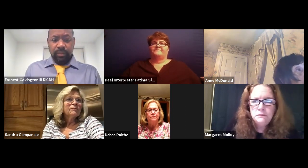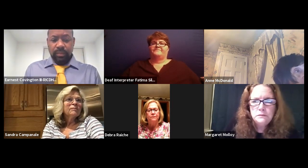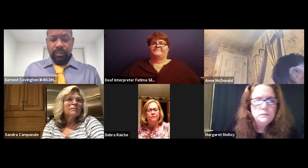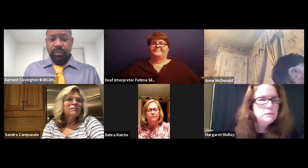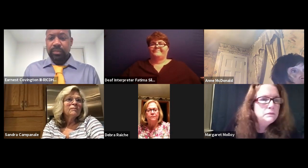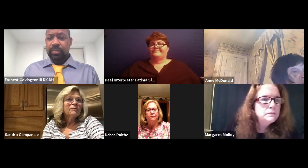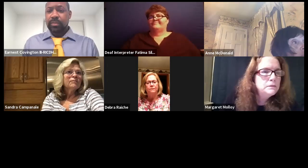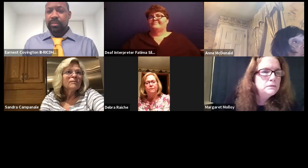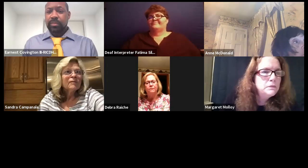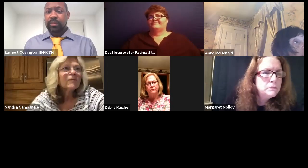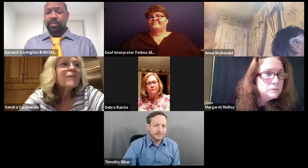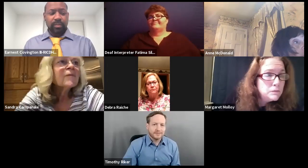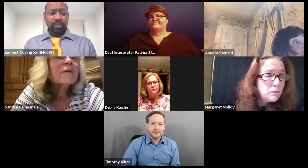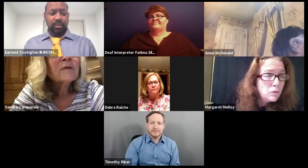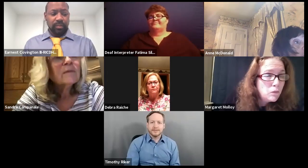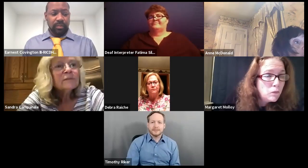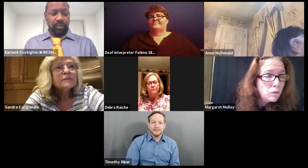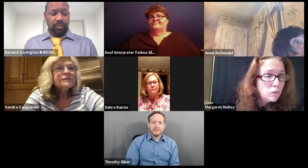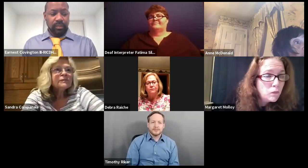tonight. Go ahead, Tim.